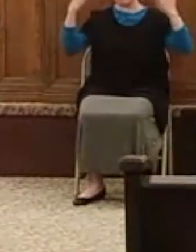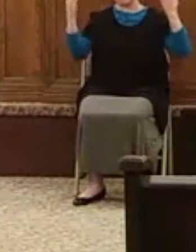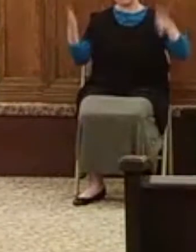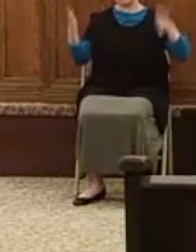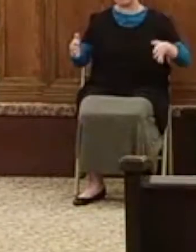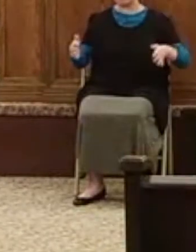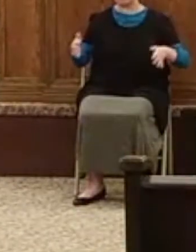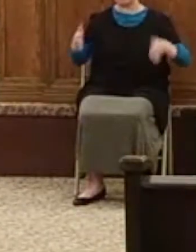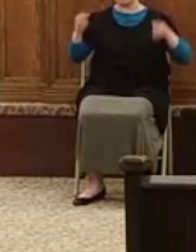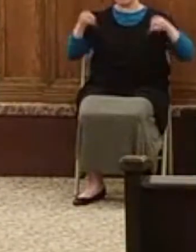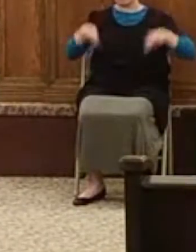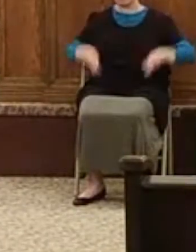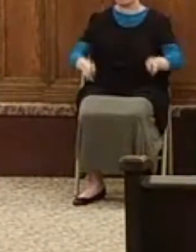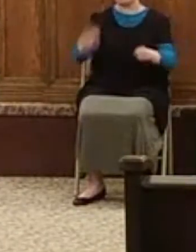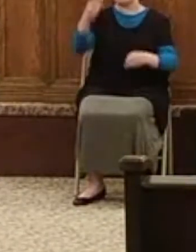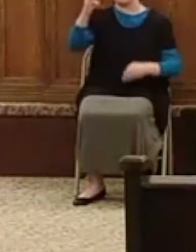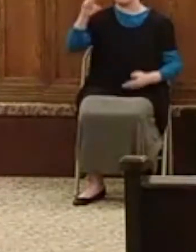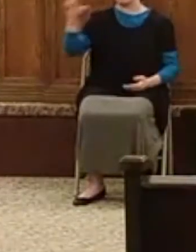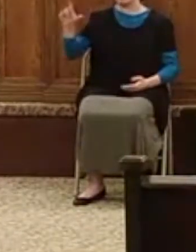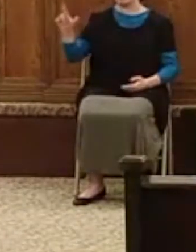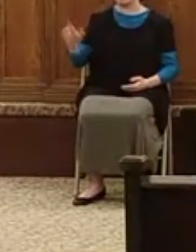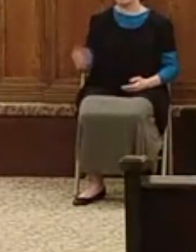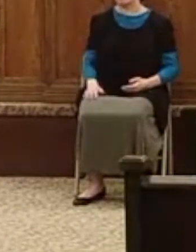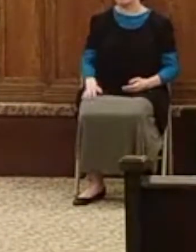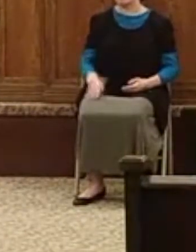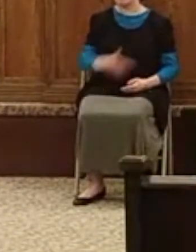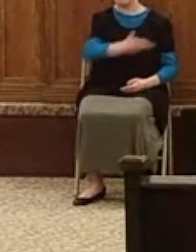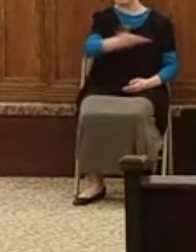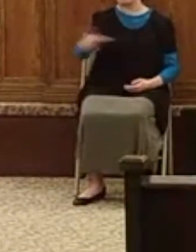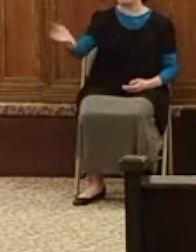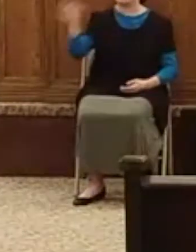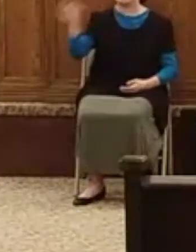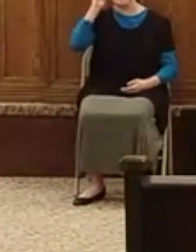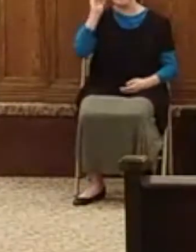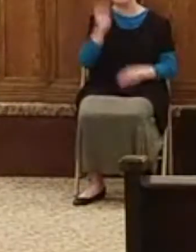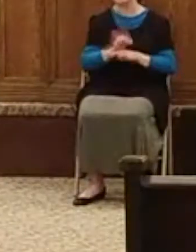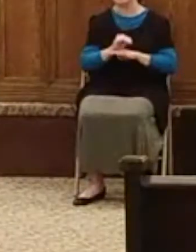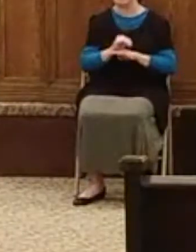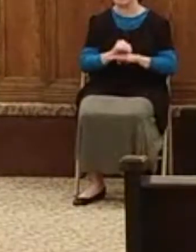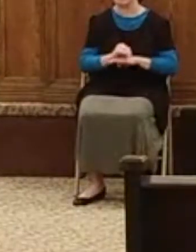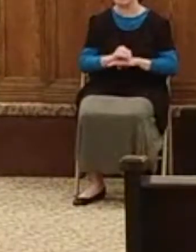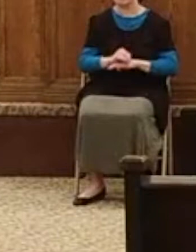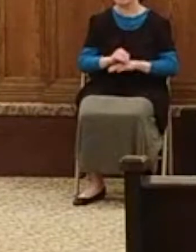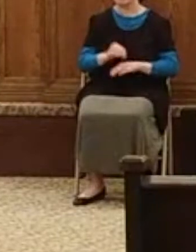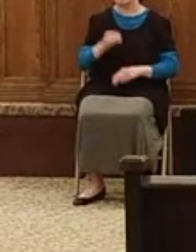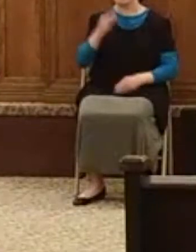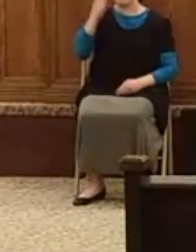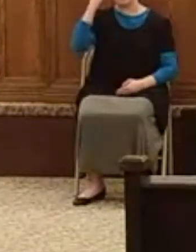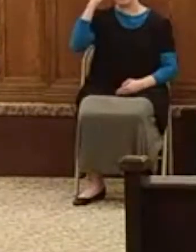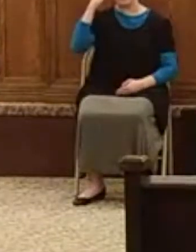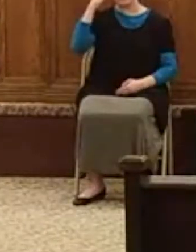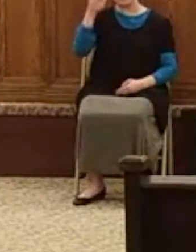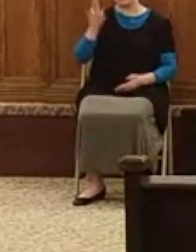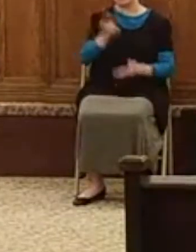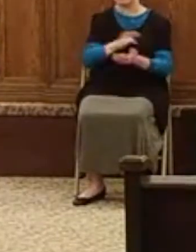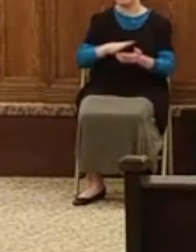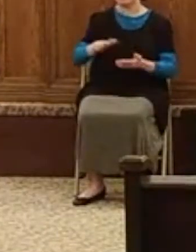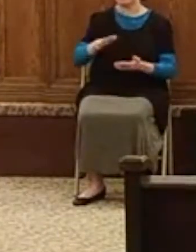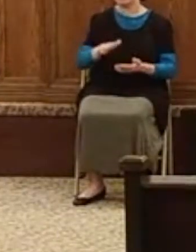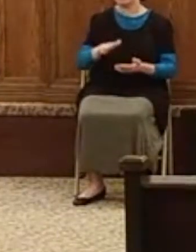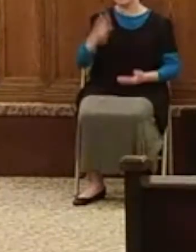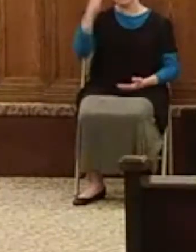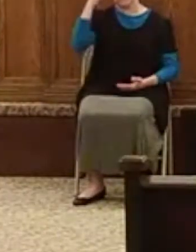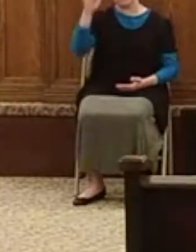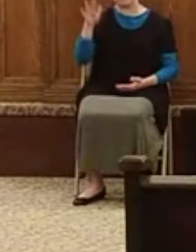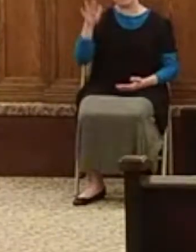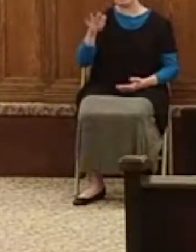sir. You would be on your way to hell. Is anybody hearing me tonight? You wouldn't know anything about holiness. You